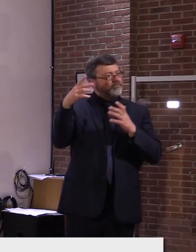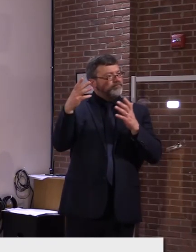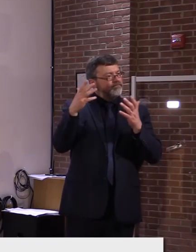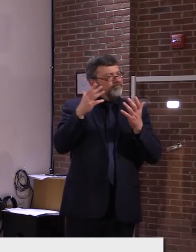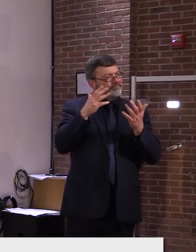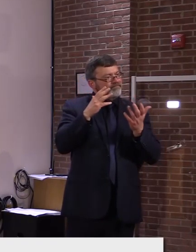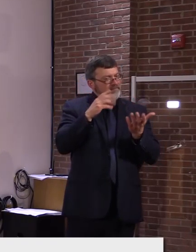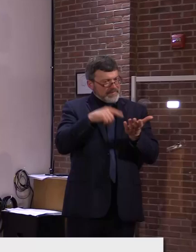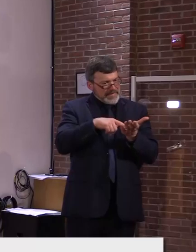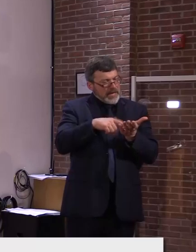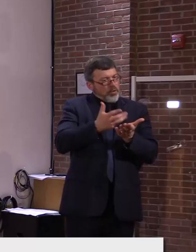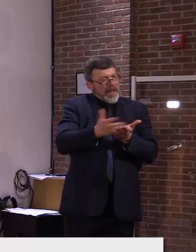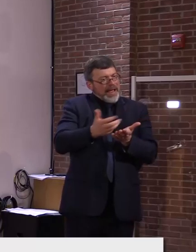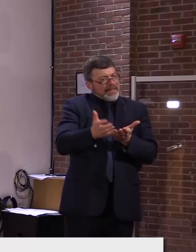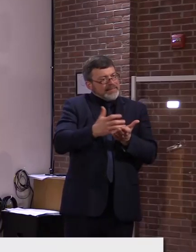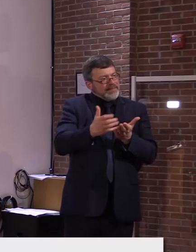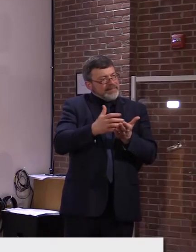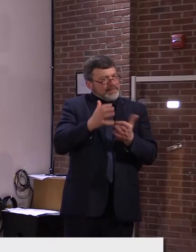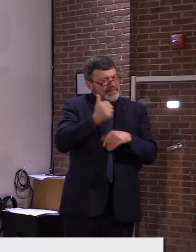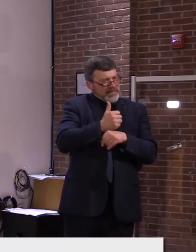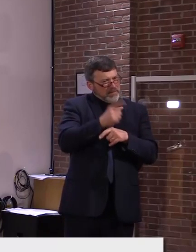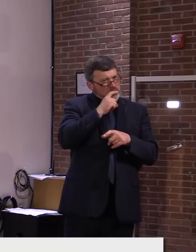financial or other reasons around the world